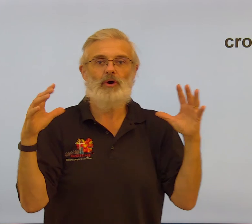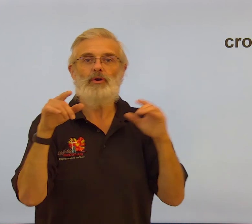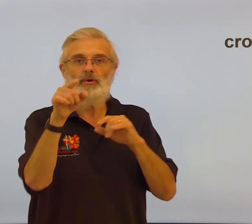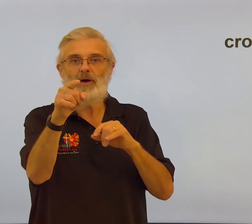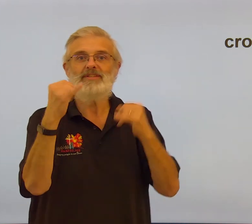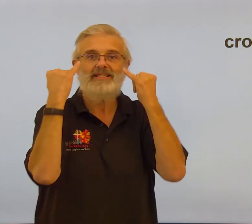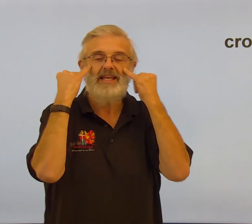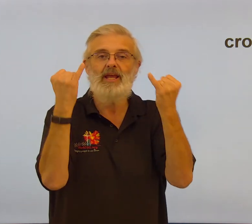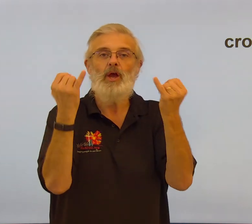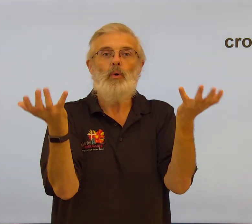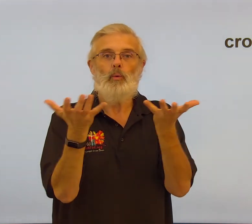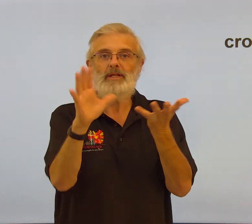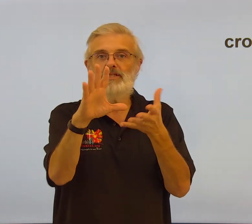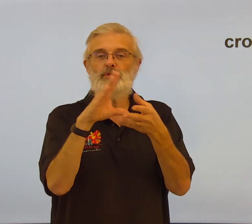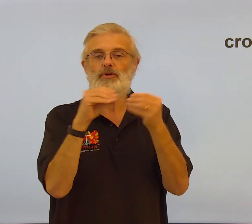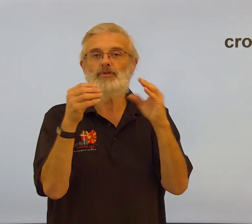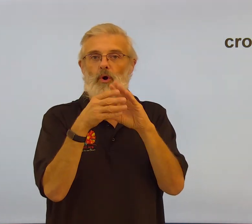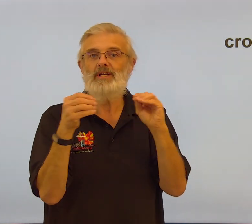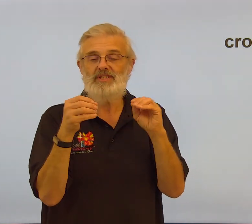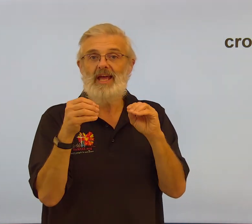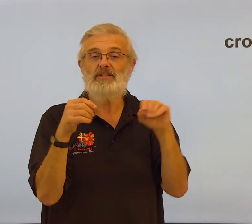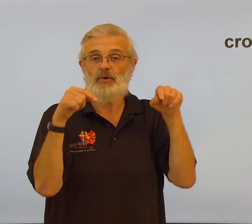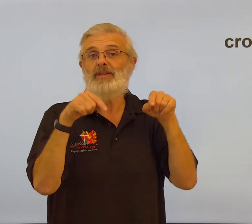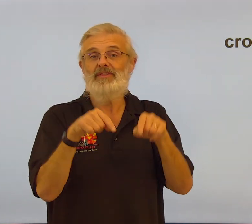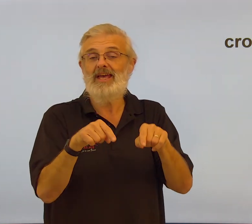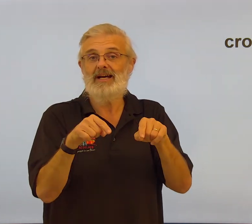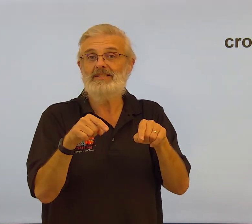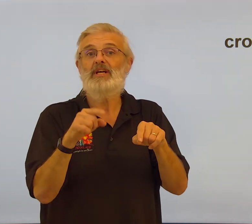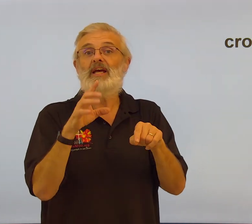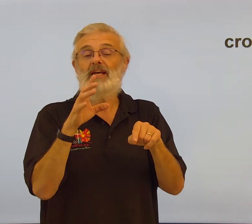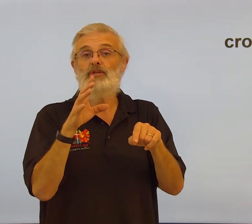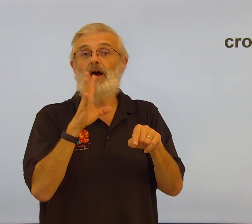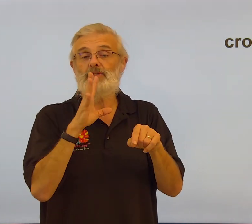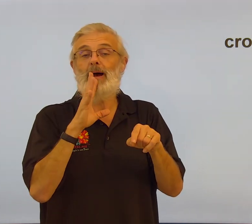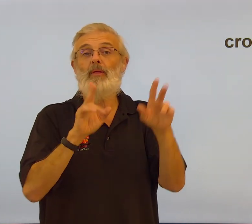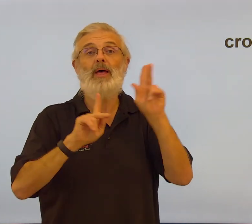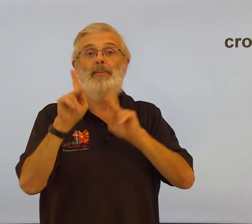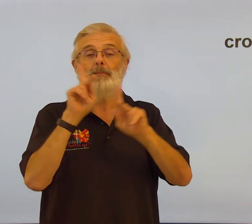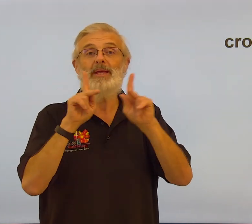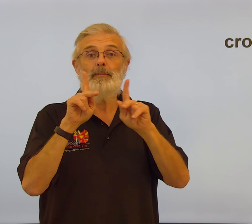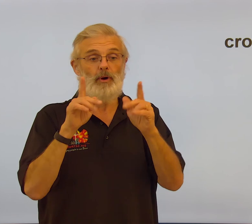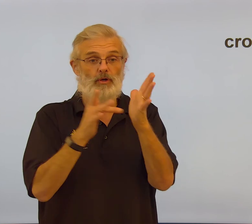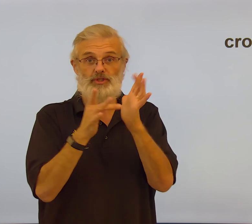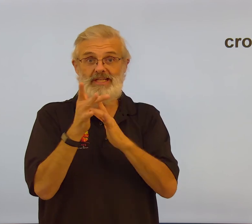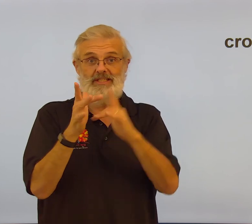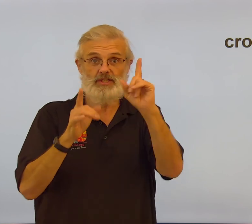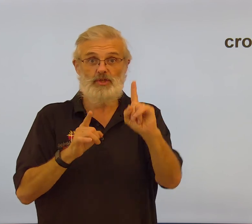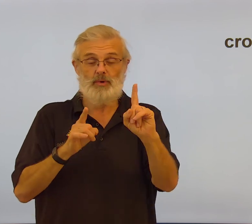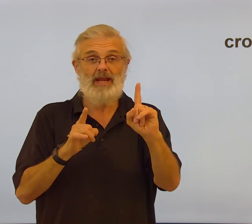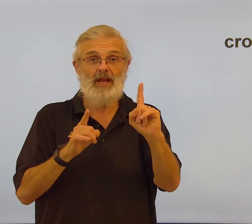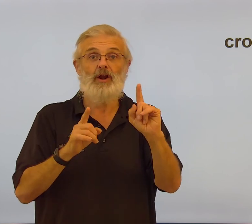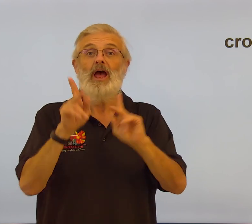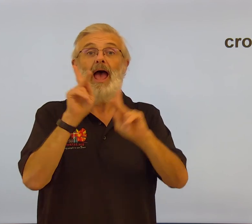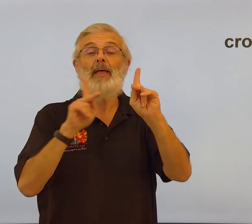you have to see what does your story say. So in this, it talks about that the people, Jesus is right here, and the